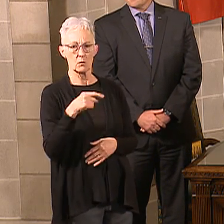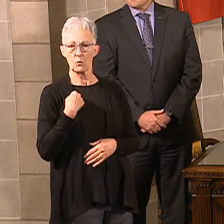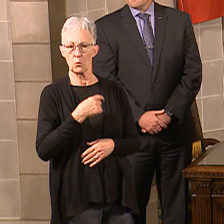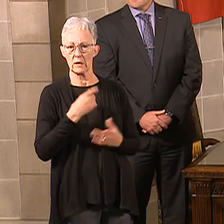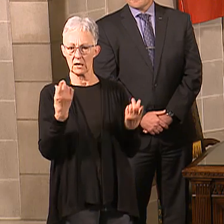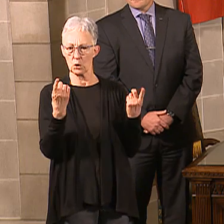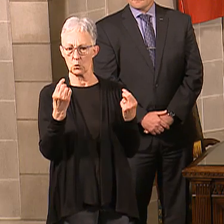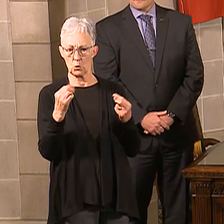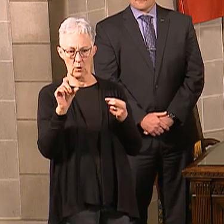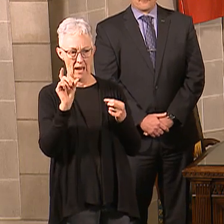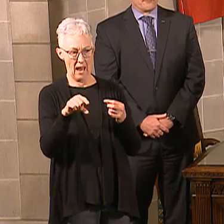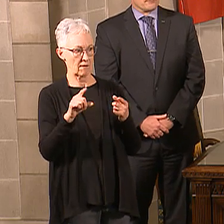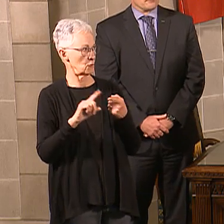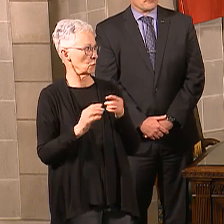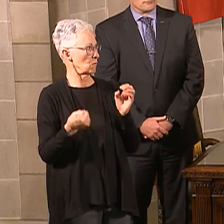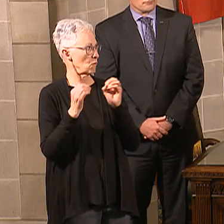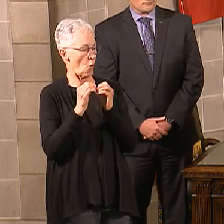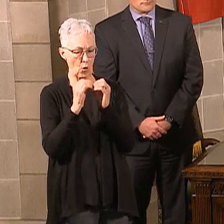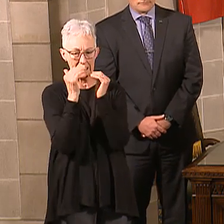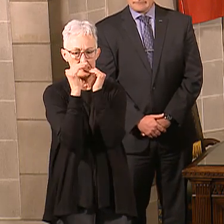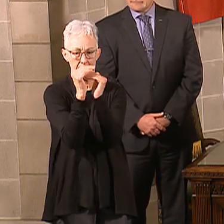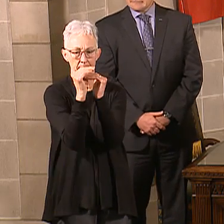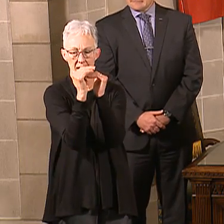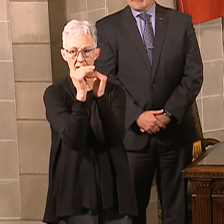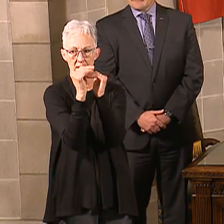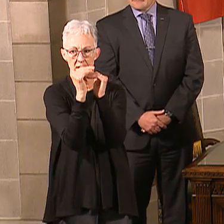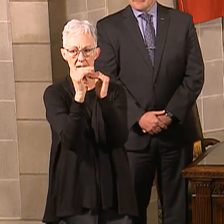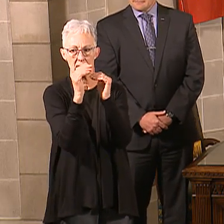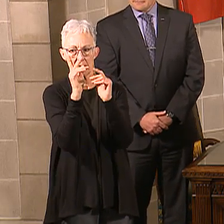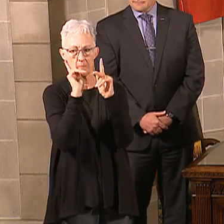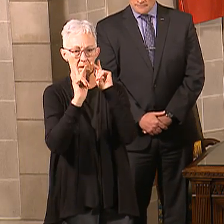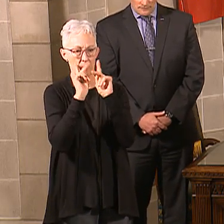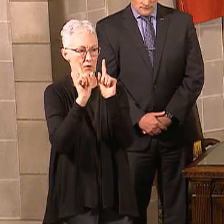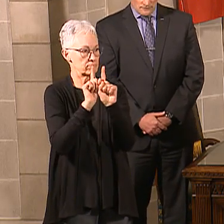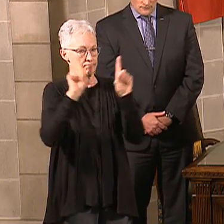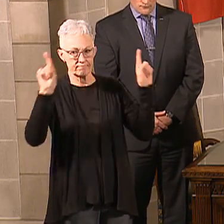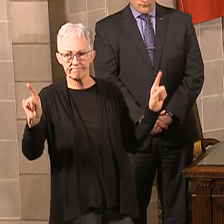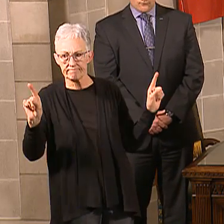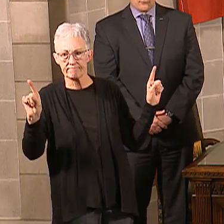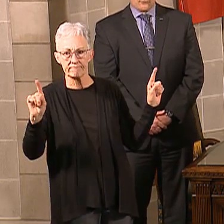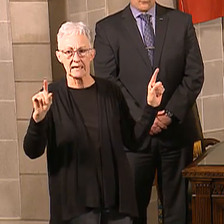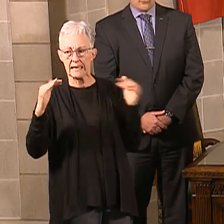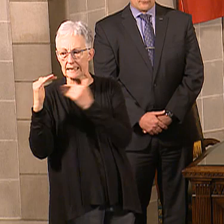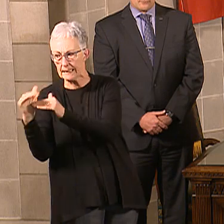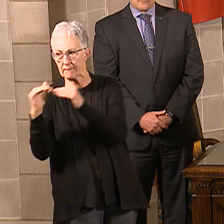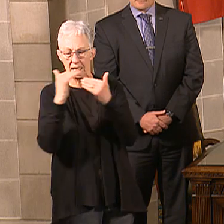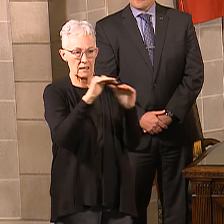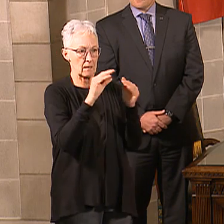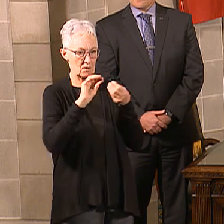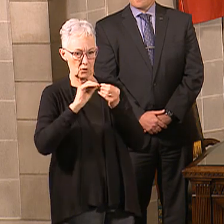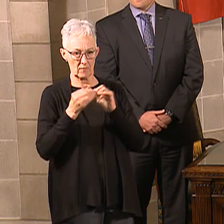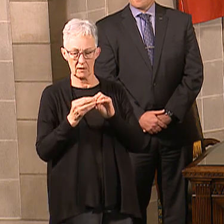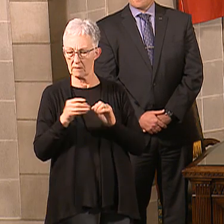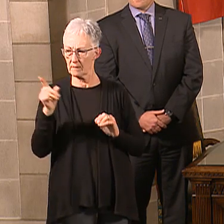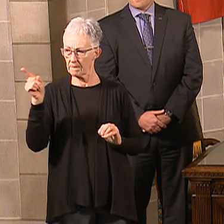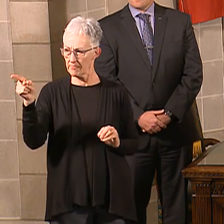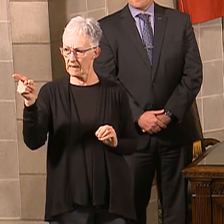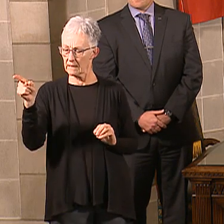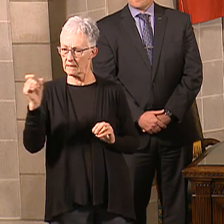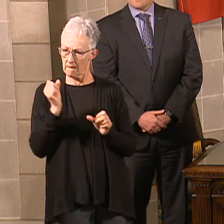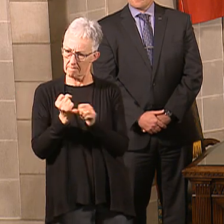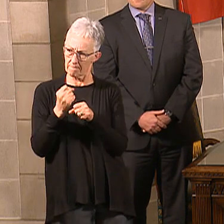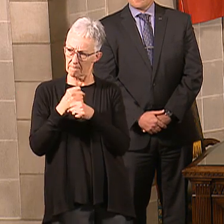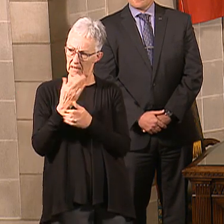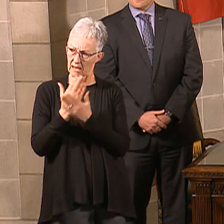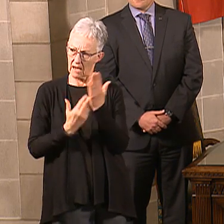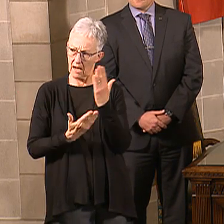to tighten the social distancing? We have no plans to do that. William Padmore with KLAN says, will prisoners be used to make the hand sanitizer, and how are